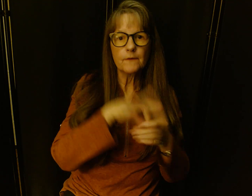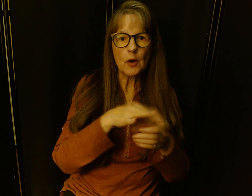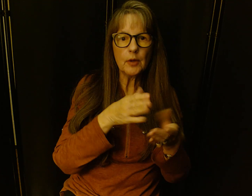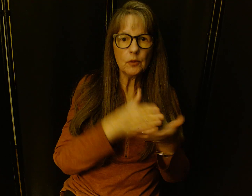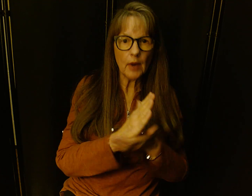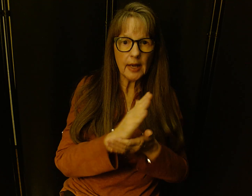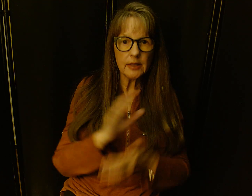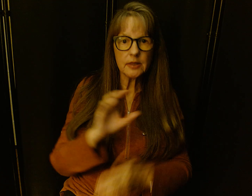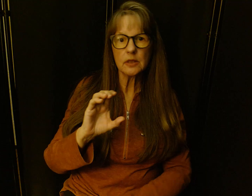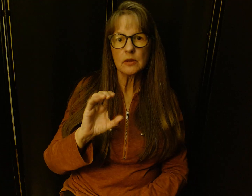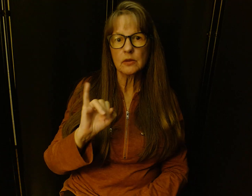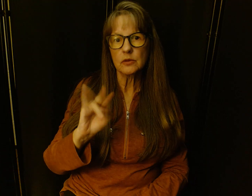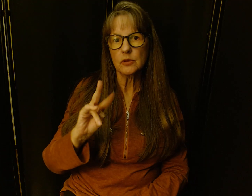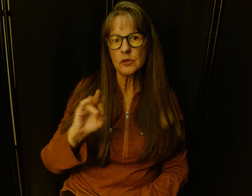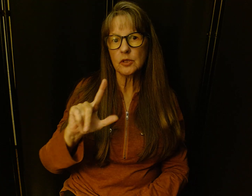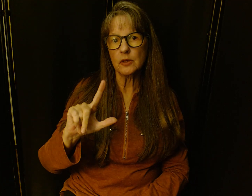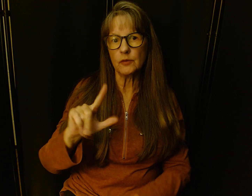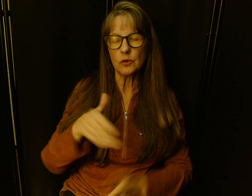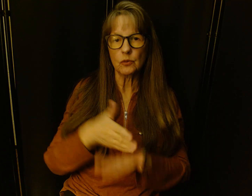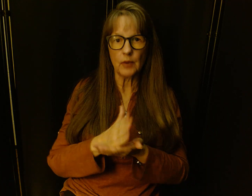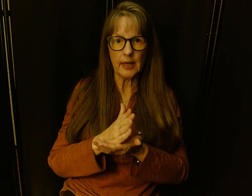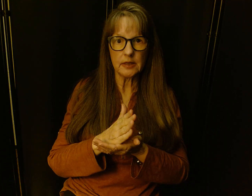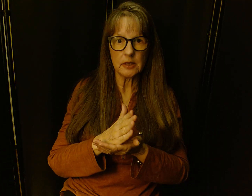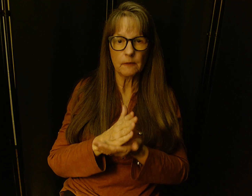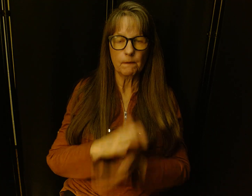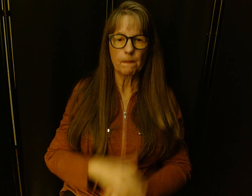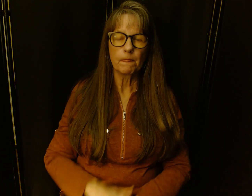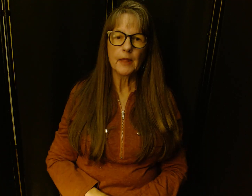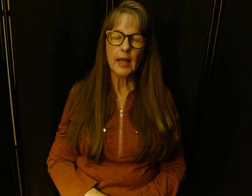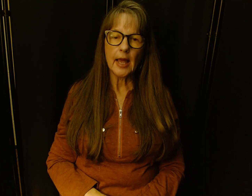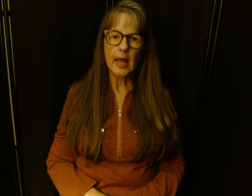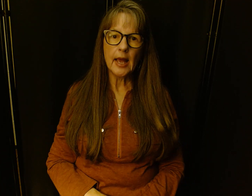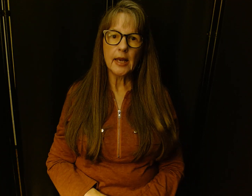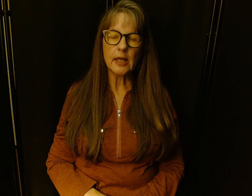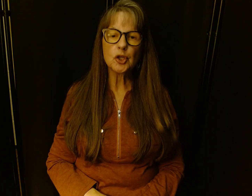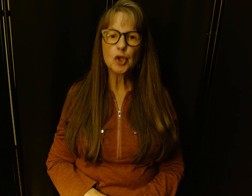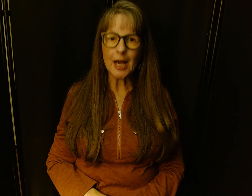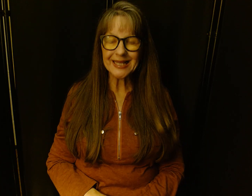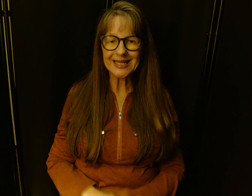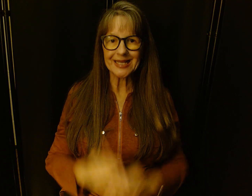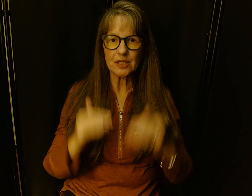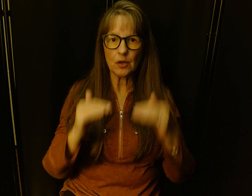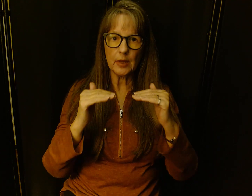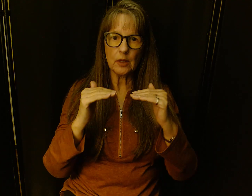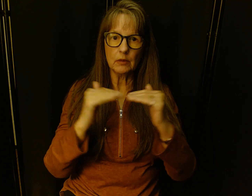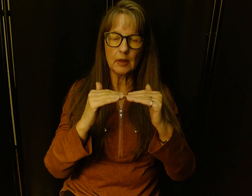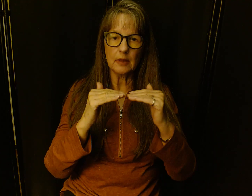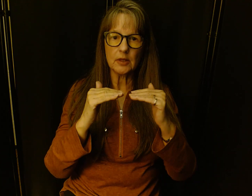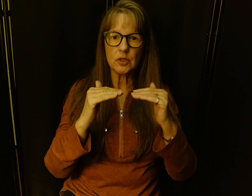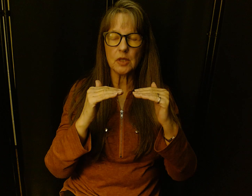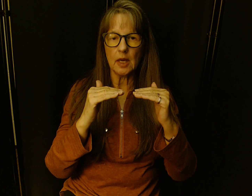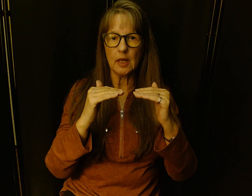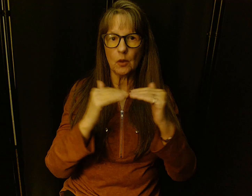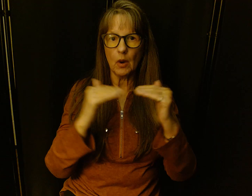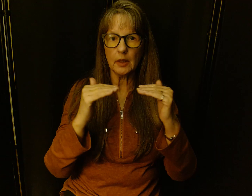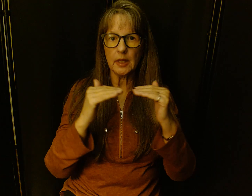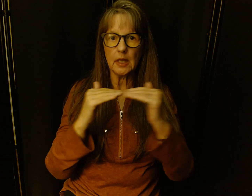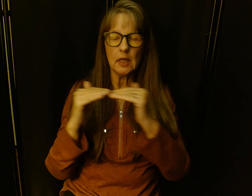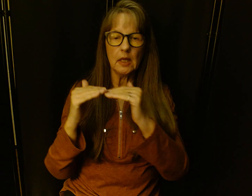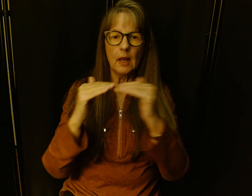voting rights, civil rights. And justice, so this is equality, this